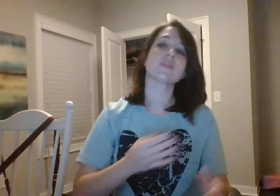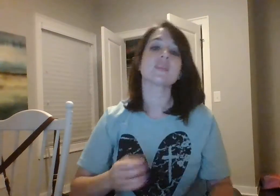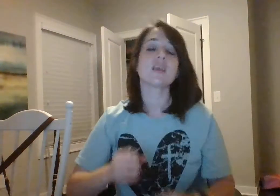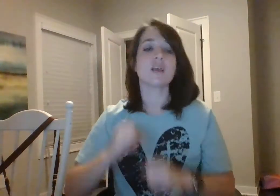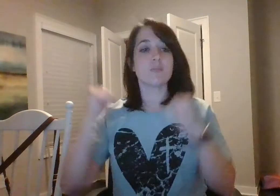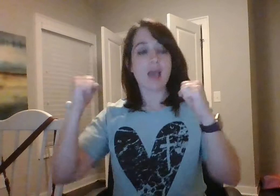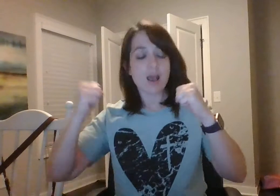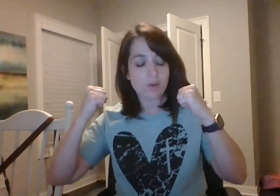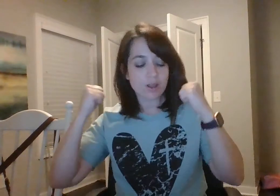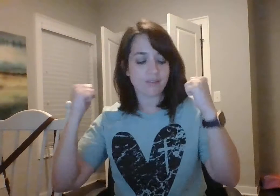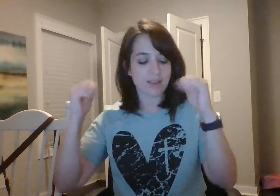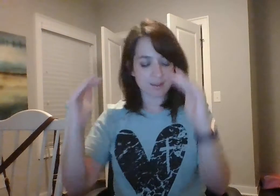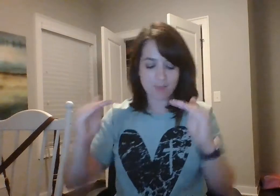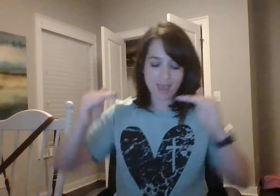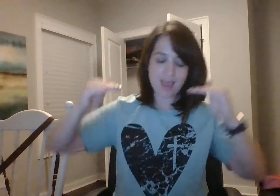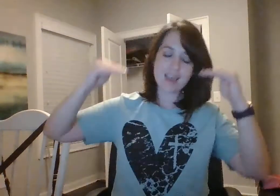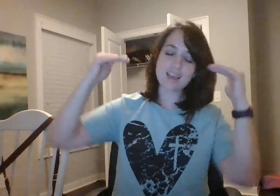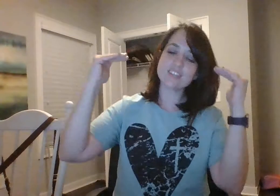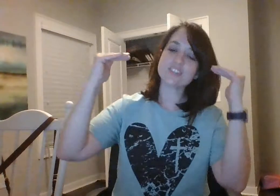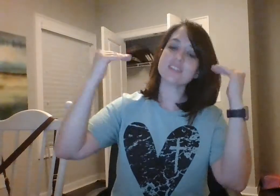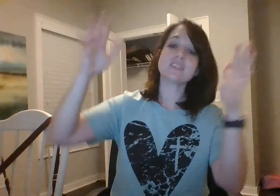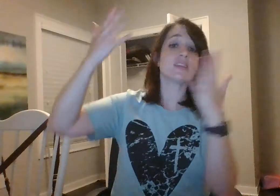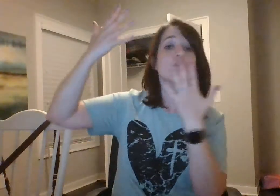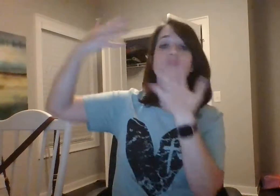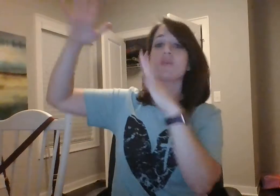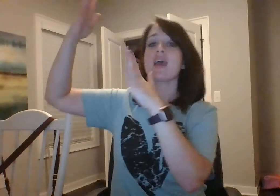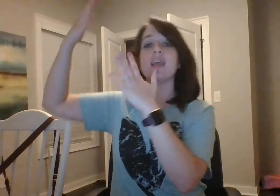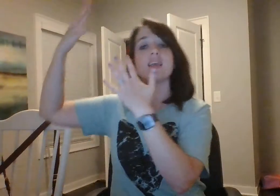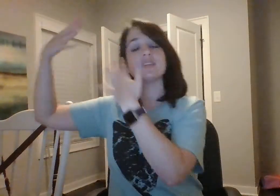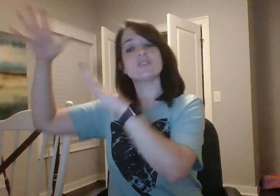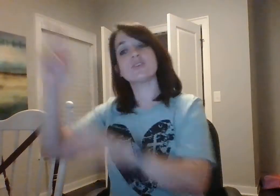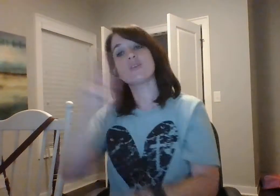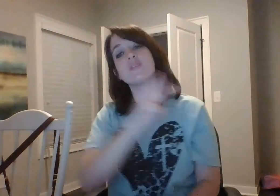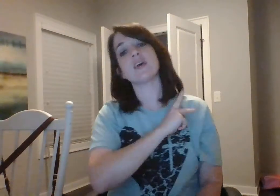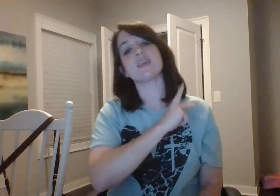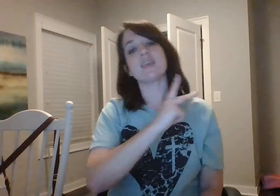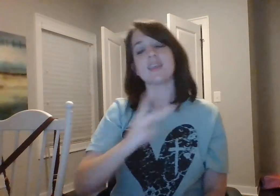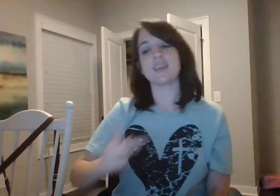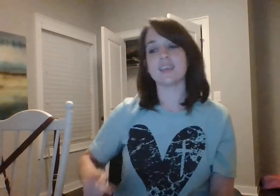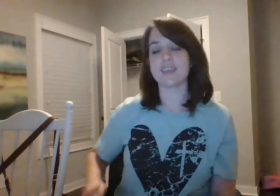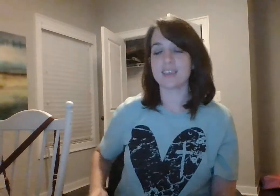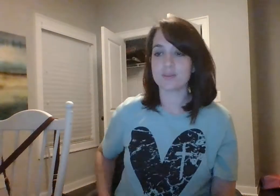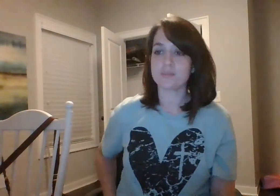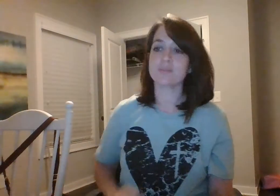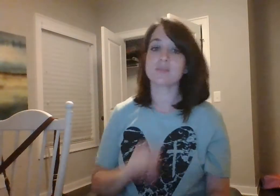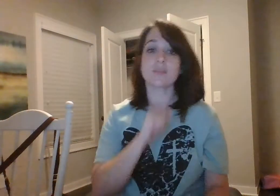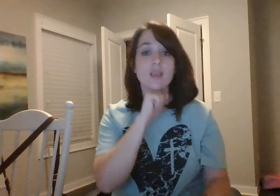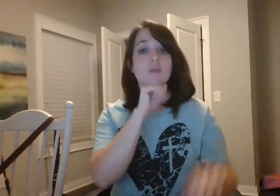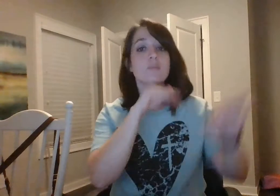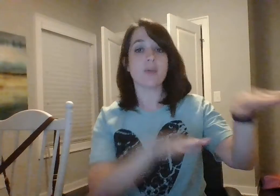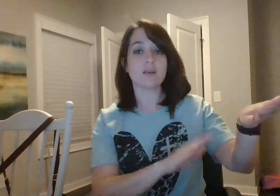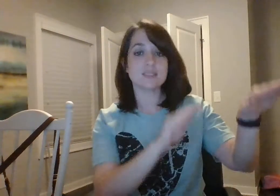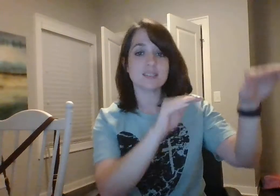Power of majesty, praise to the King. The mountains